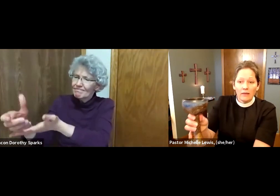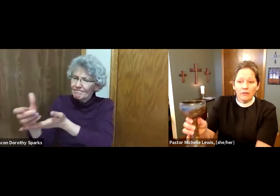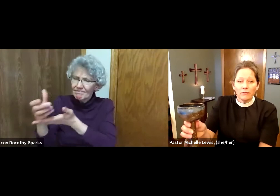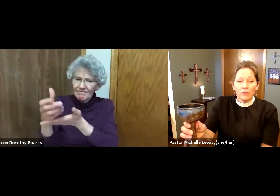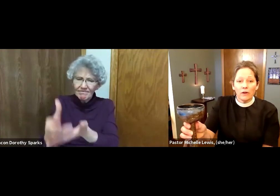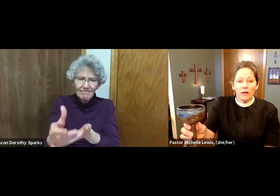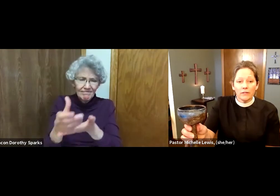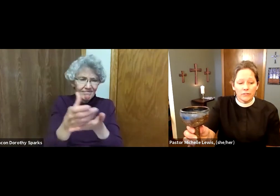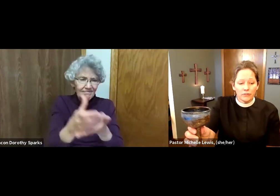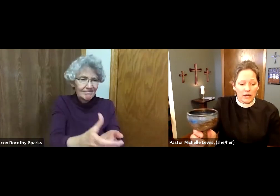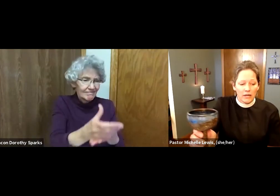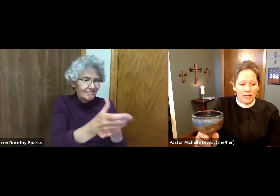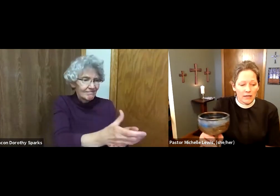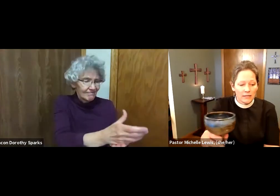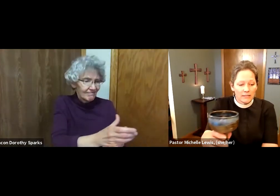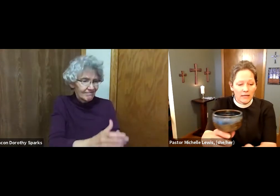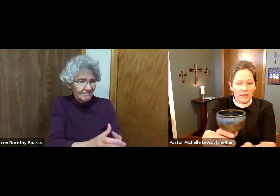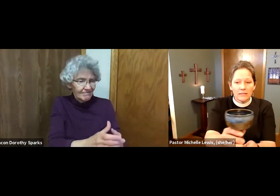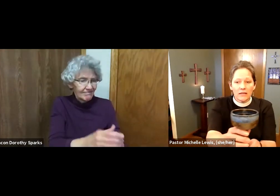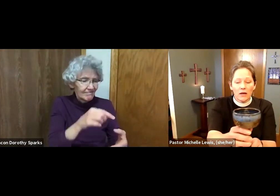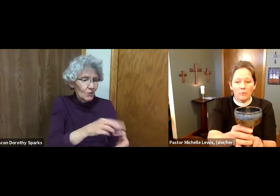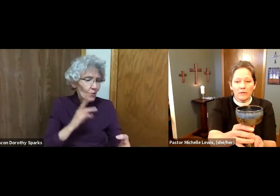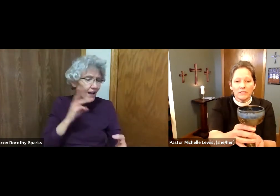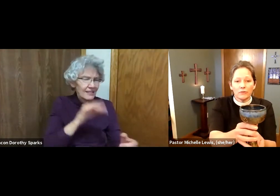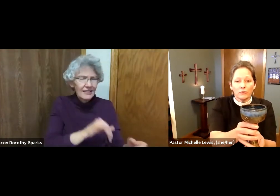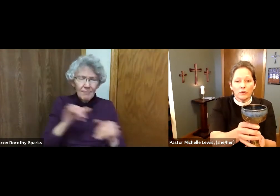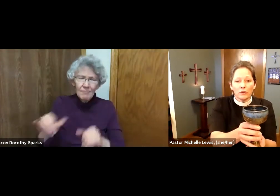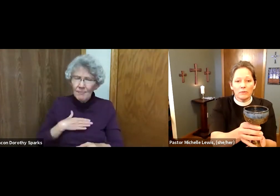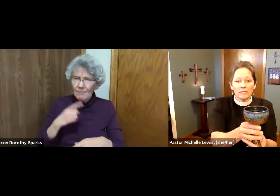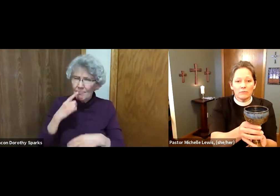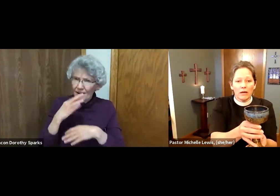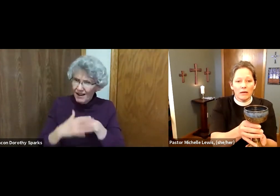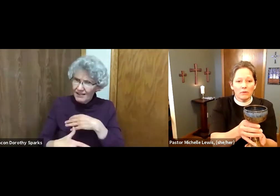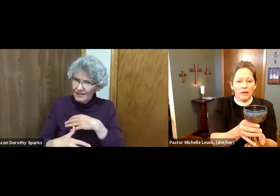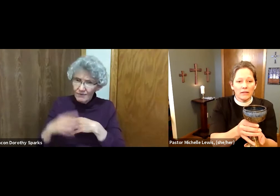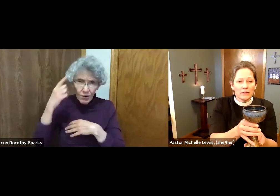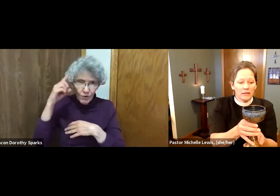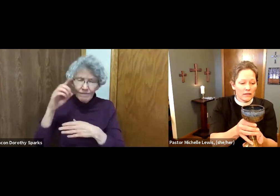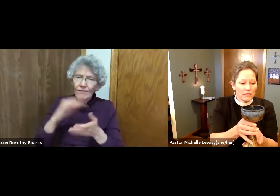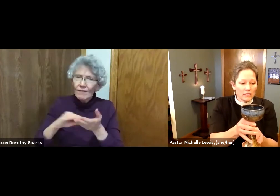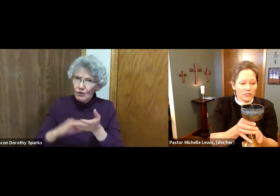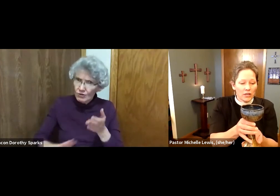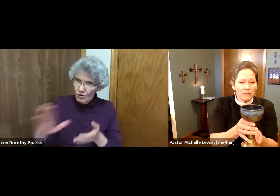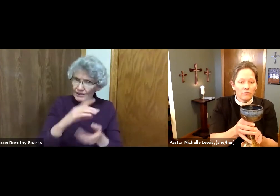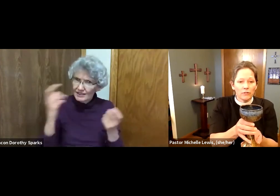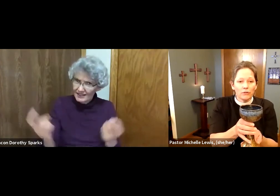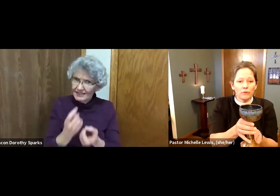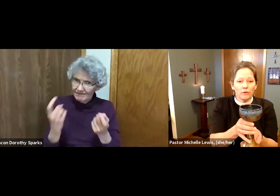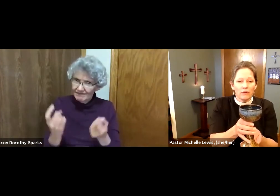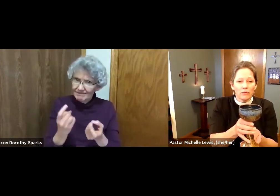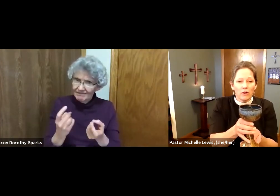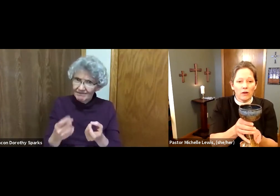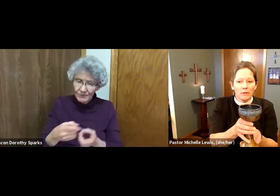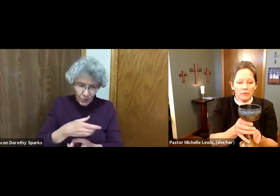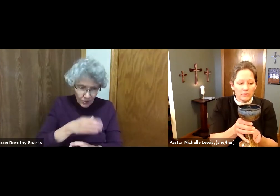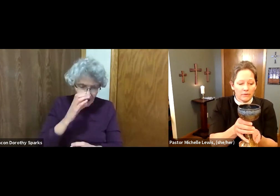and gave it for all to drink, saying, "This cup is the new agreement in my blood, shed for you